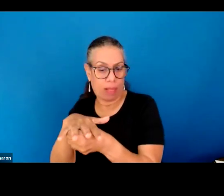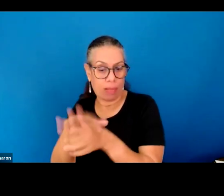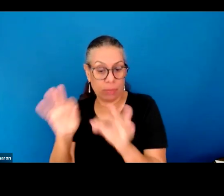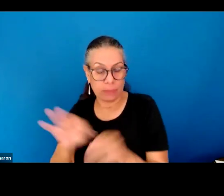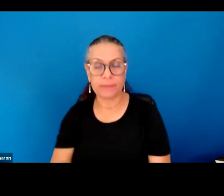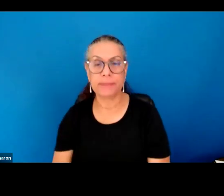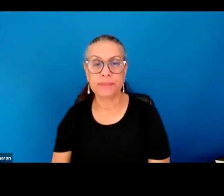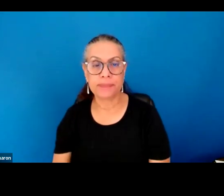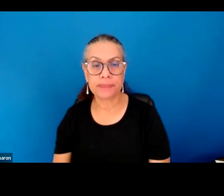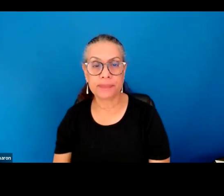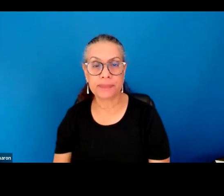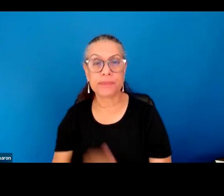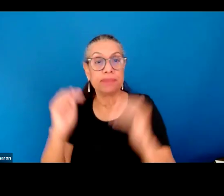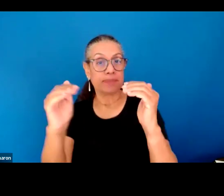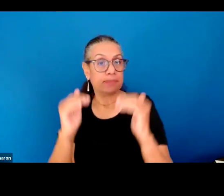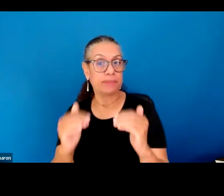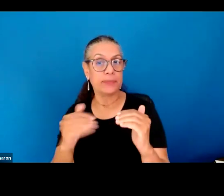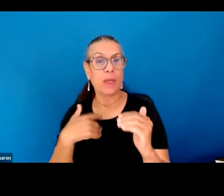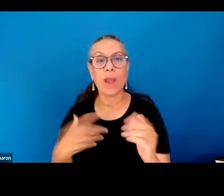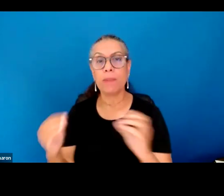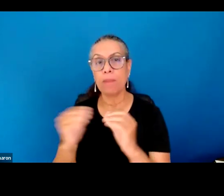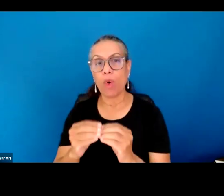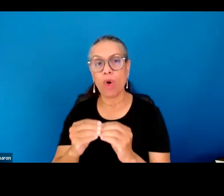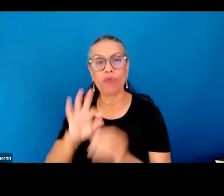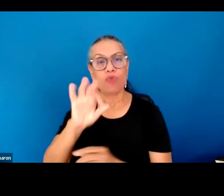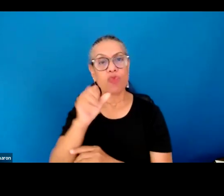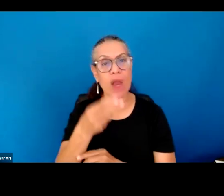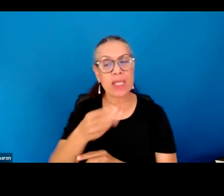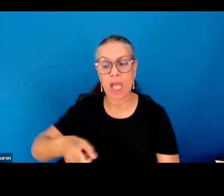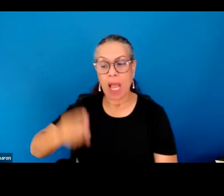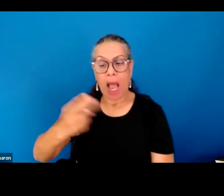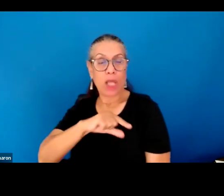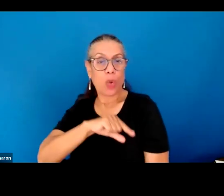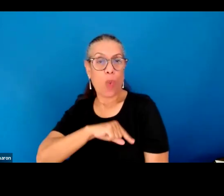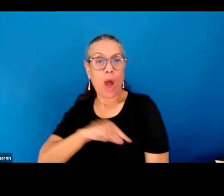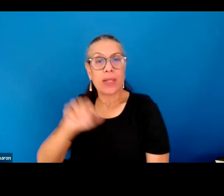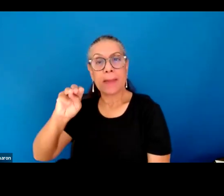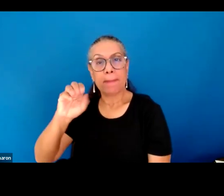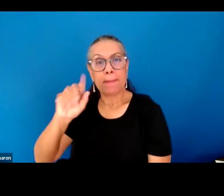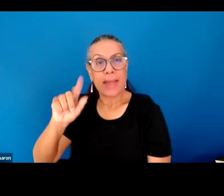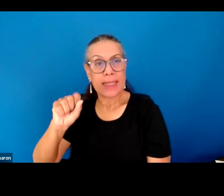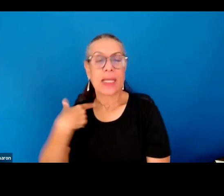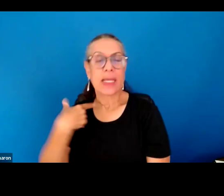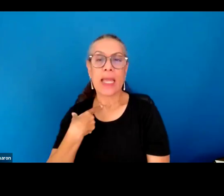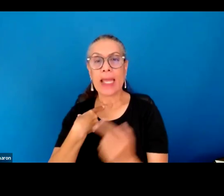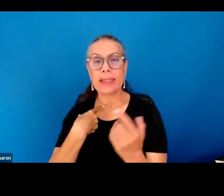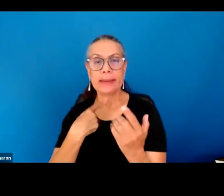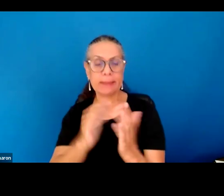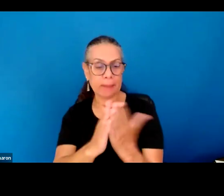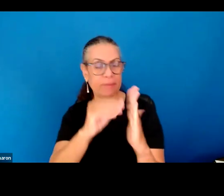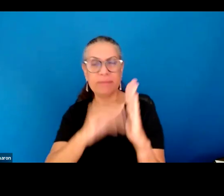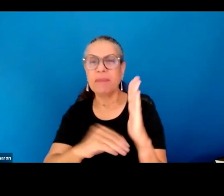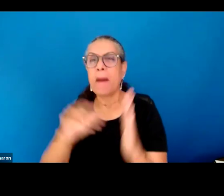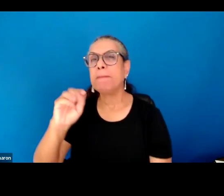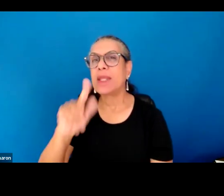Also, the continued expansion allows for fresher, high quality meals and a greater menu flexibility, which I know we've